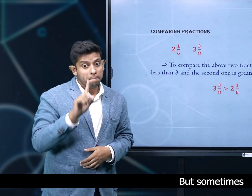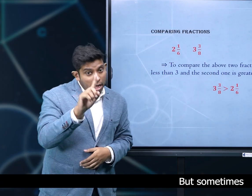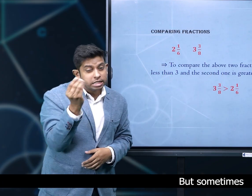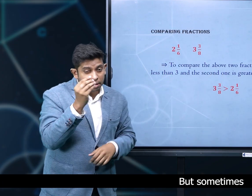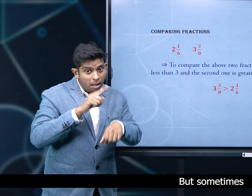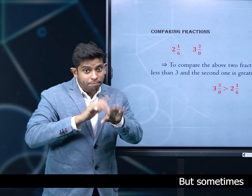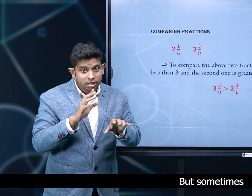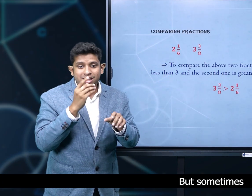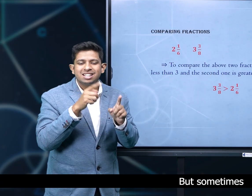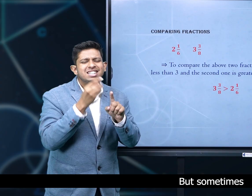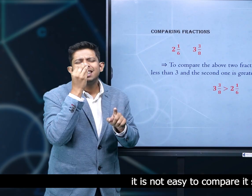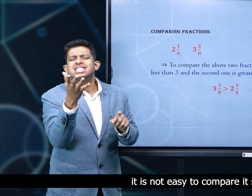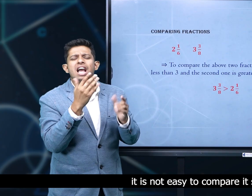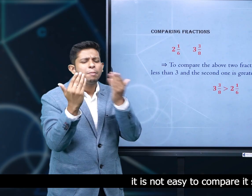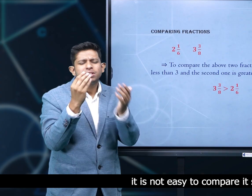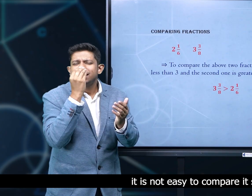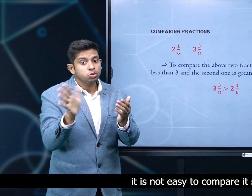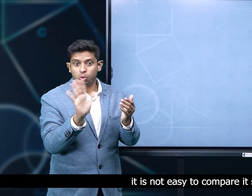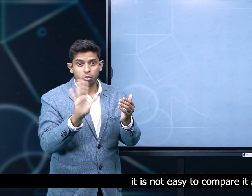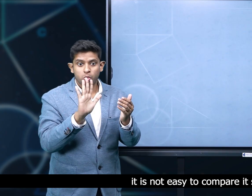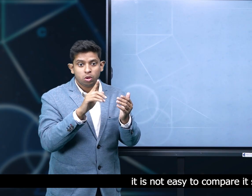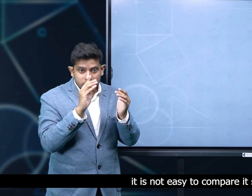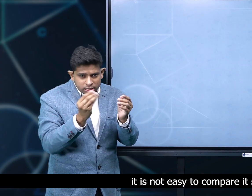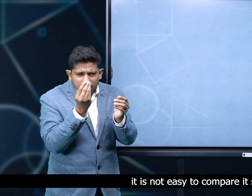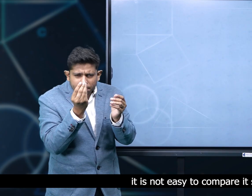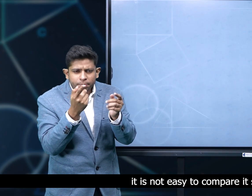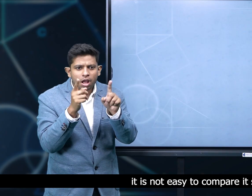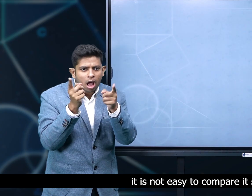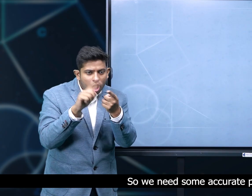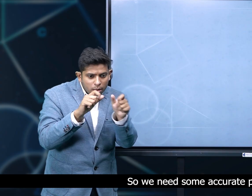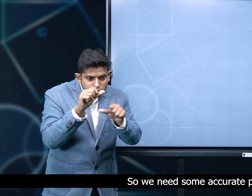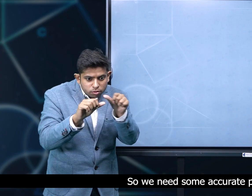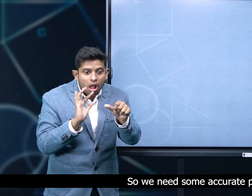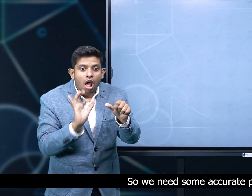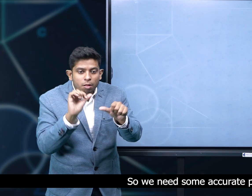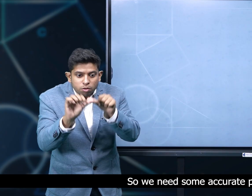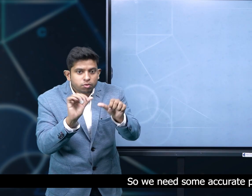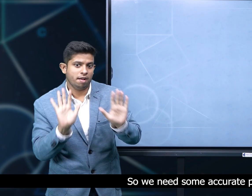But sometimes it is not easy to compare it so easily, so we need some accurate procedure.